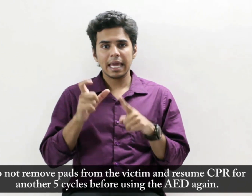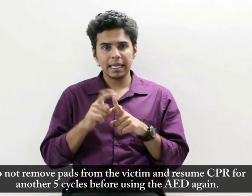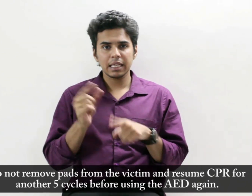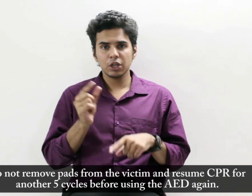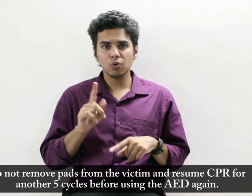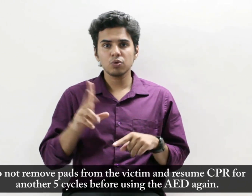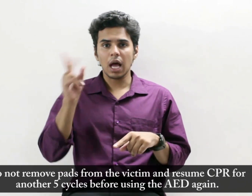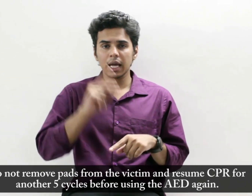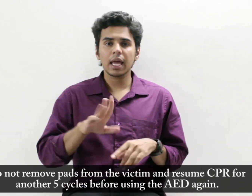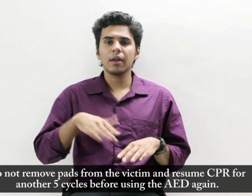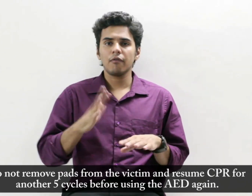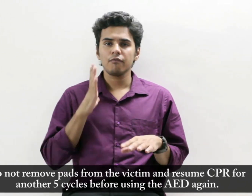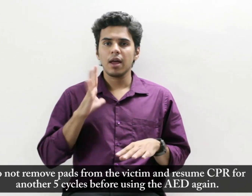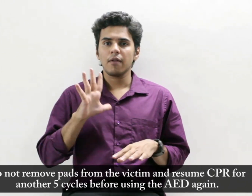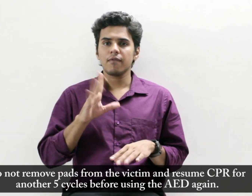the AED again.